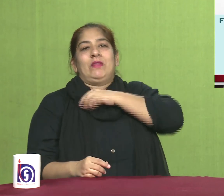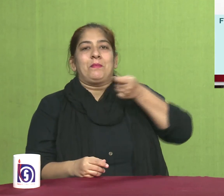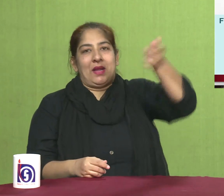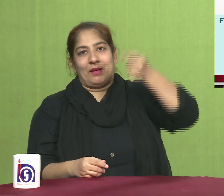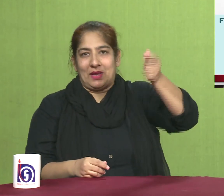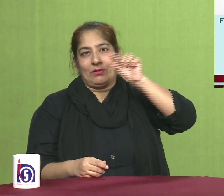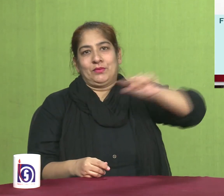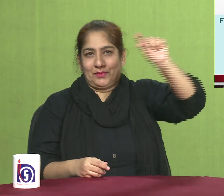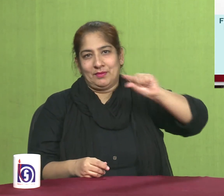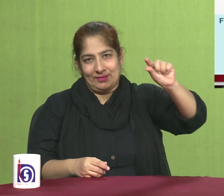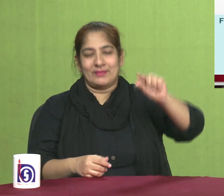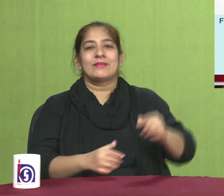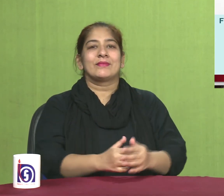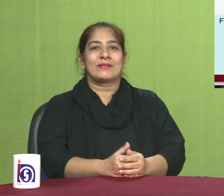So, foreign direct investment.